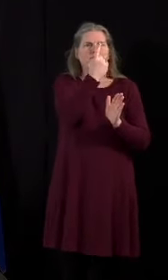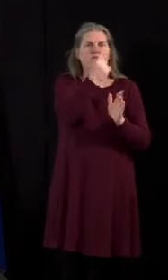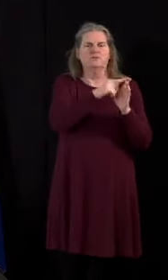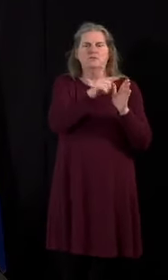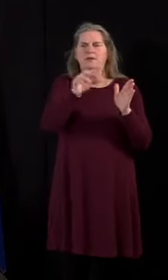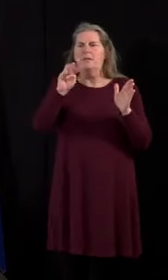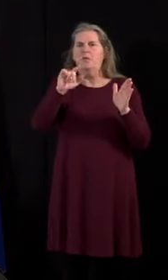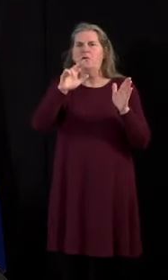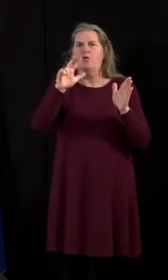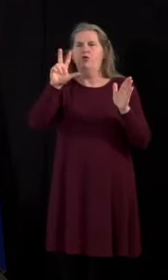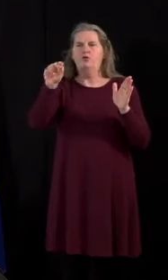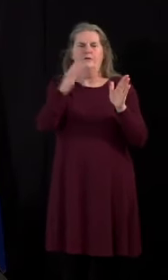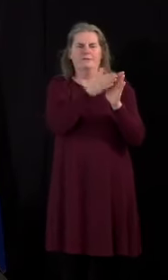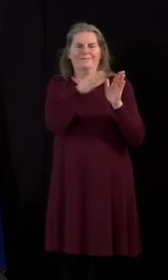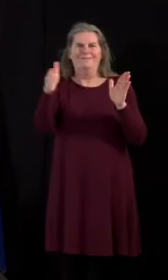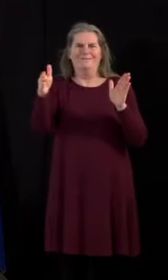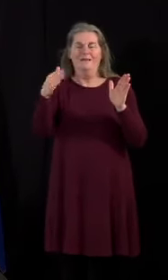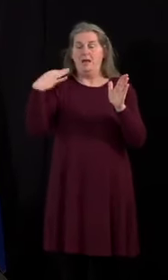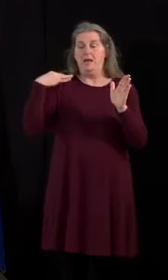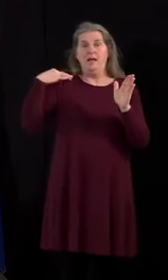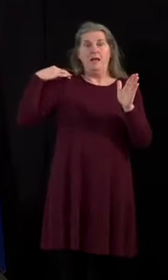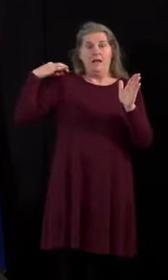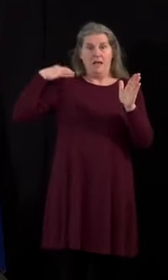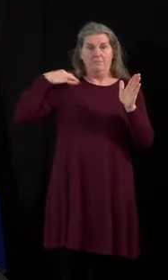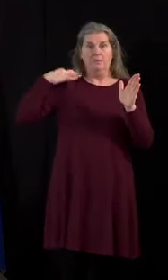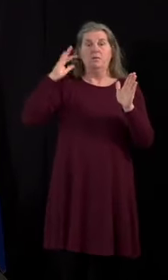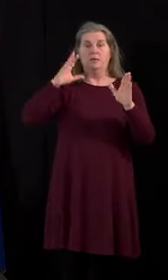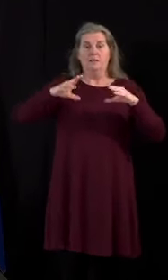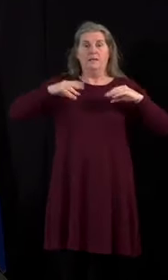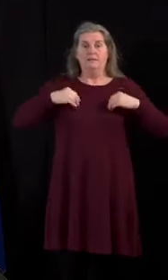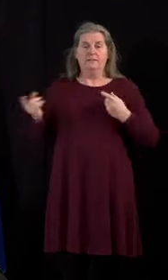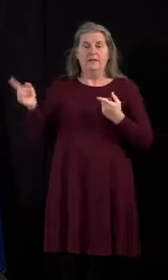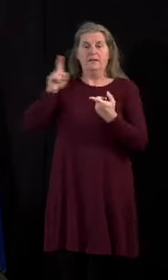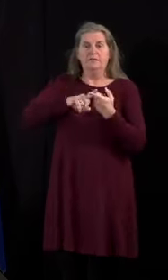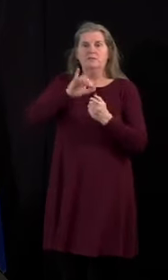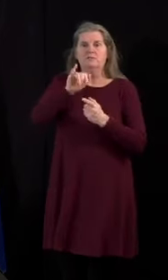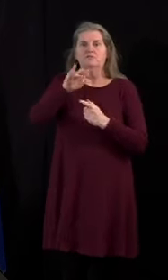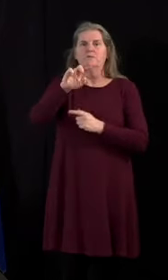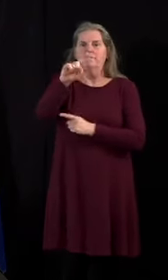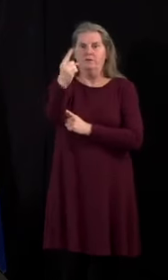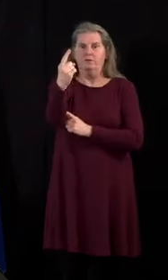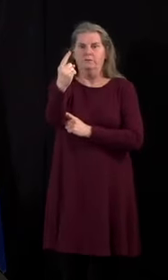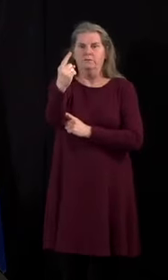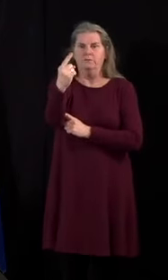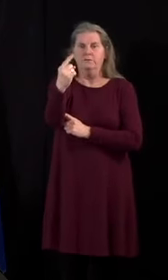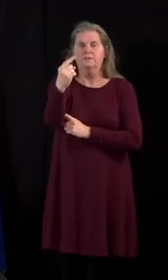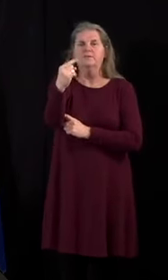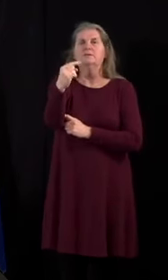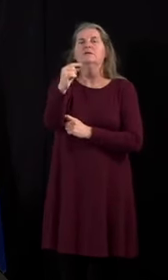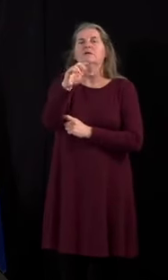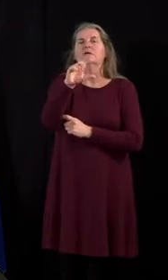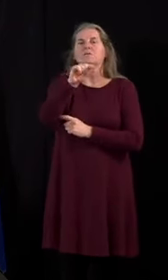and April 30th. Applications will be accepted until June 1st of this